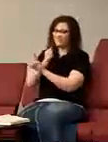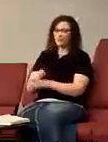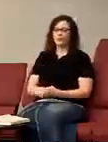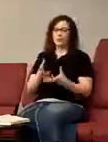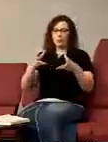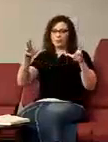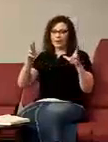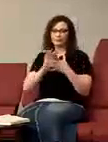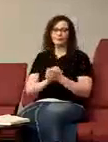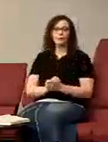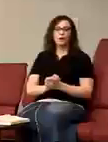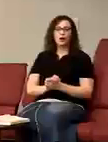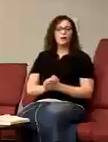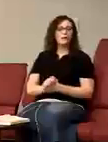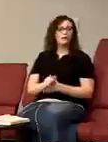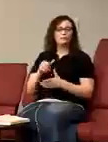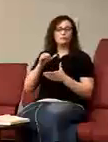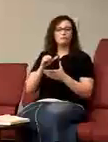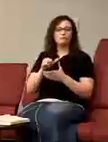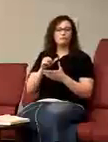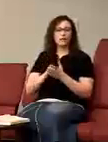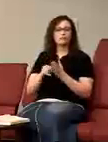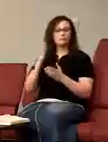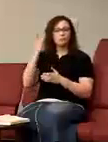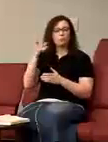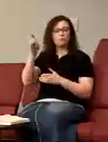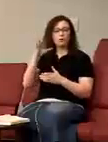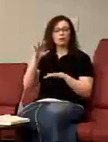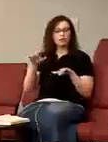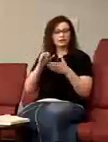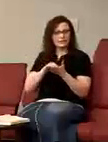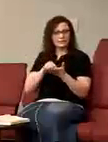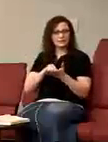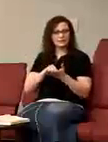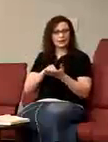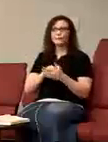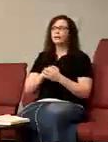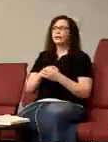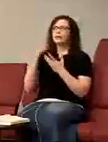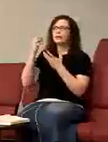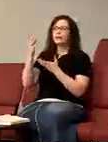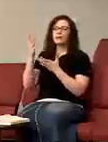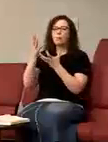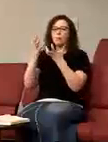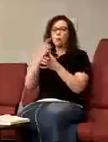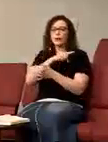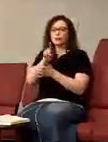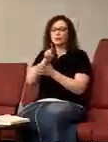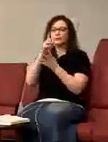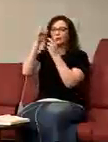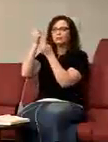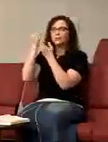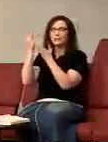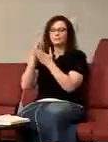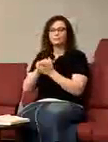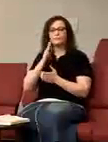that because he wants them to trust him, amen, above everything. And then he told the man, he